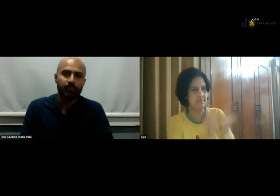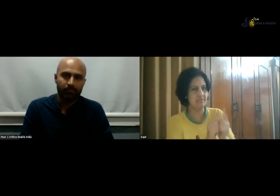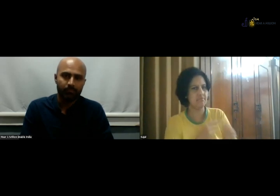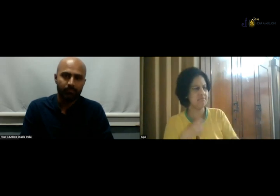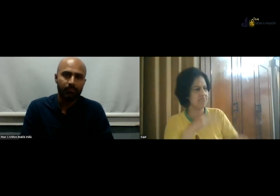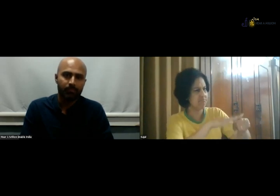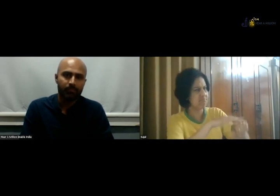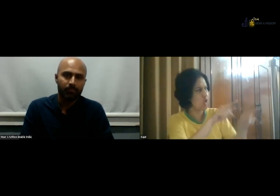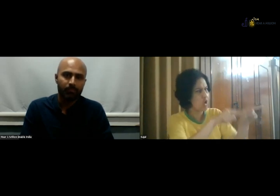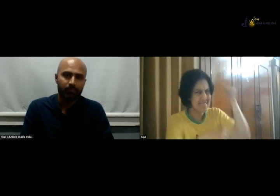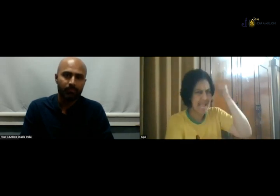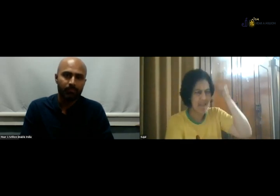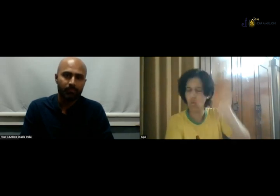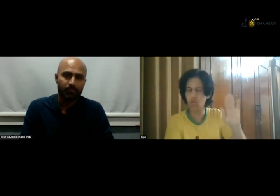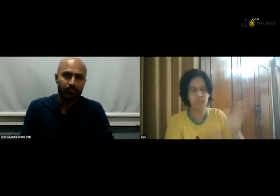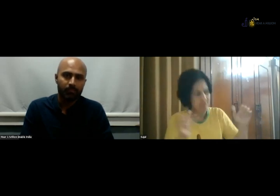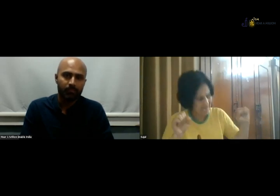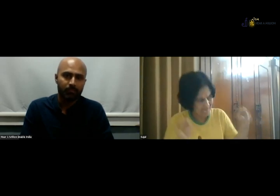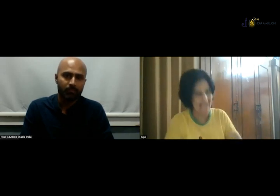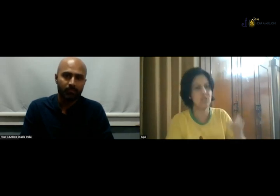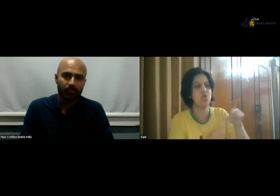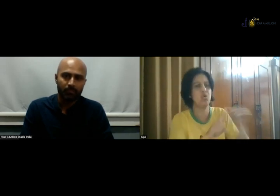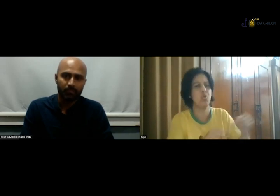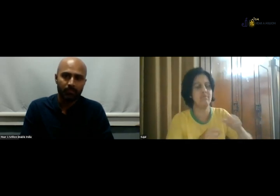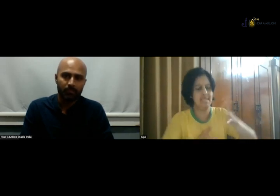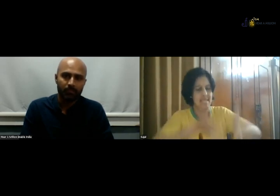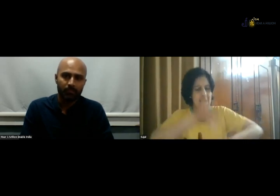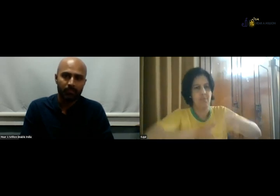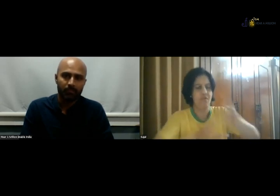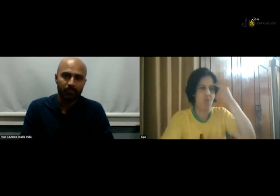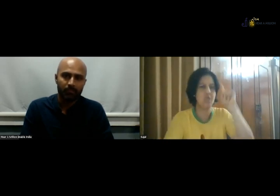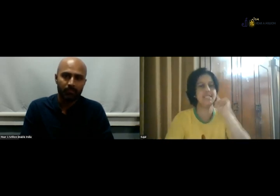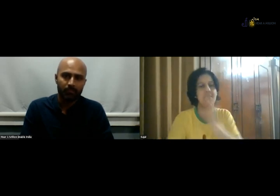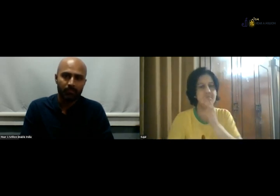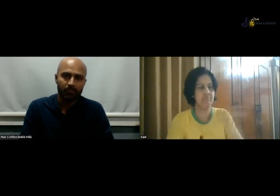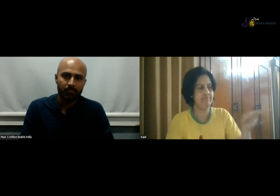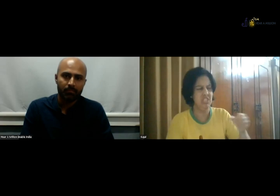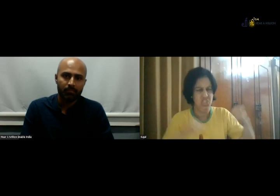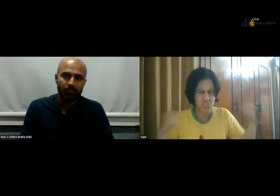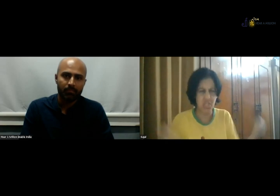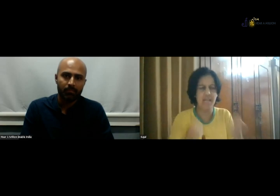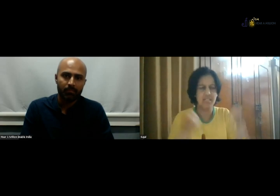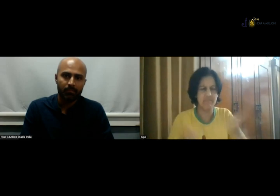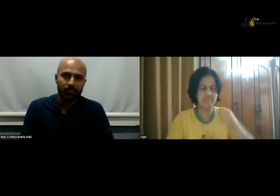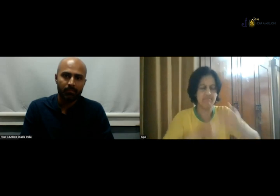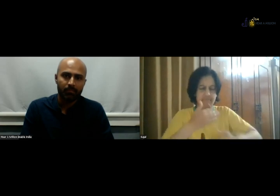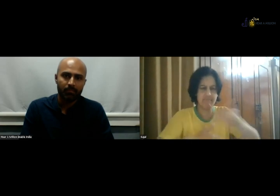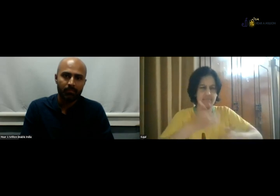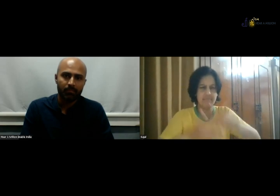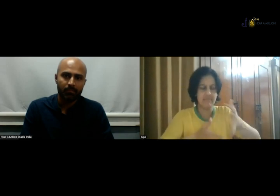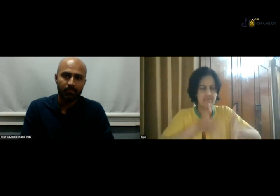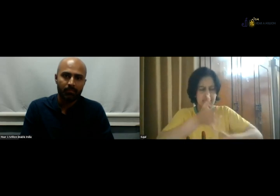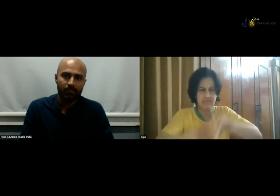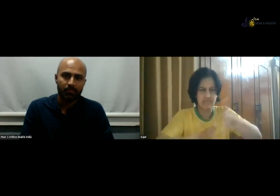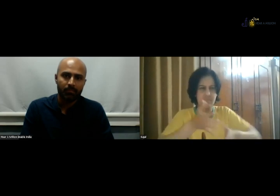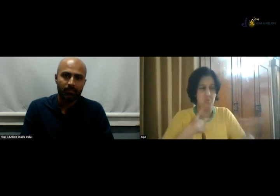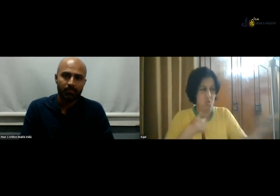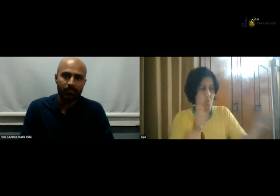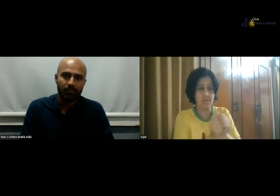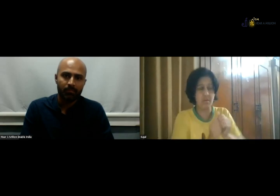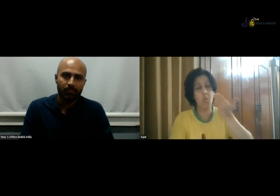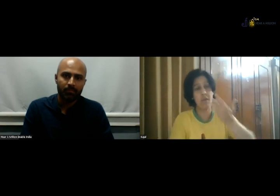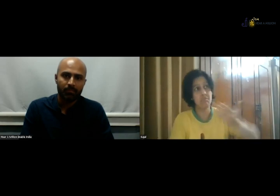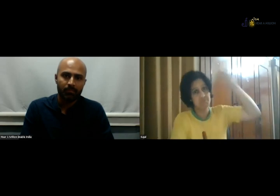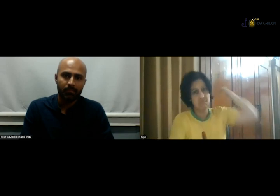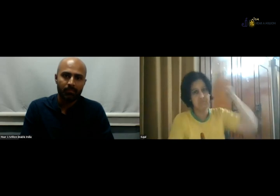So earlier, Sudamni was used to speak a lot. She was not signing. So I told her that